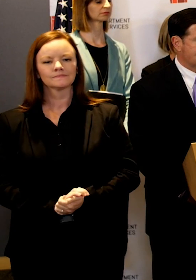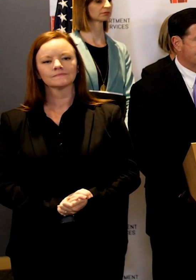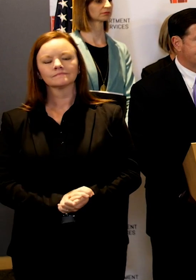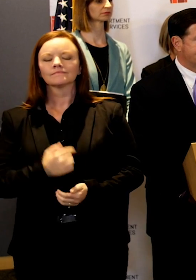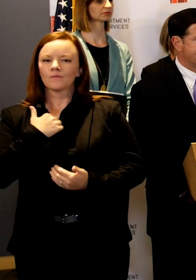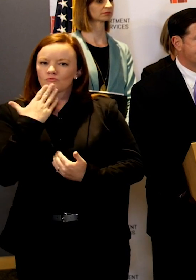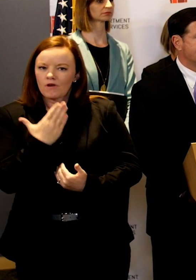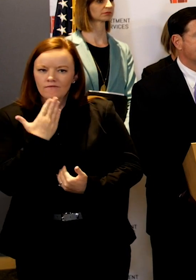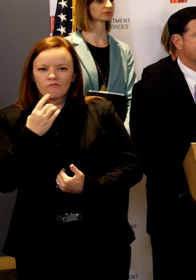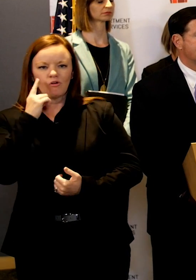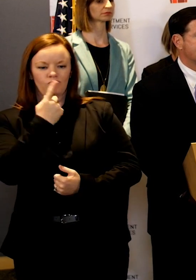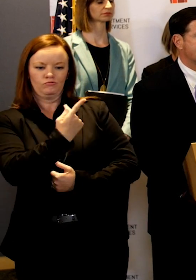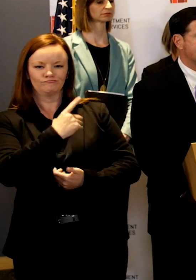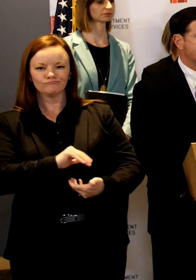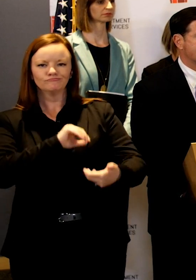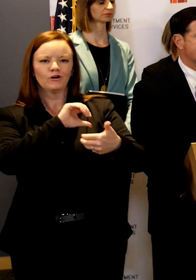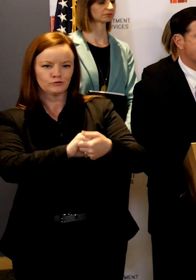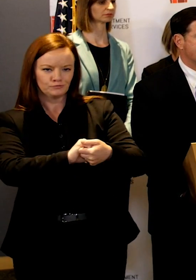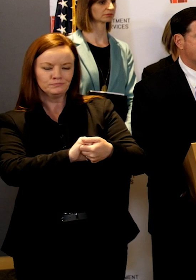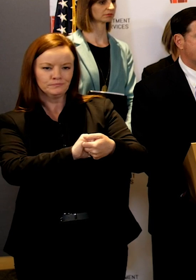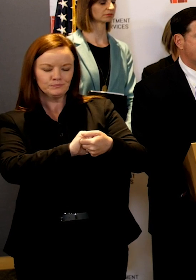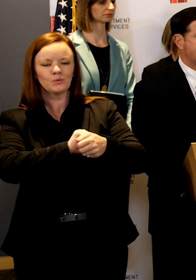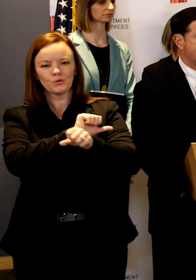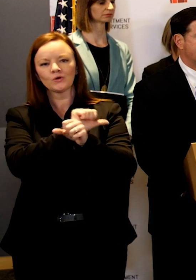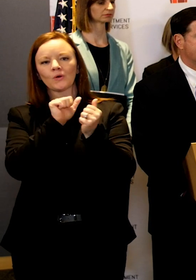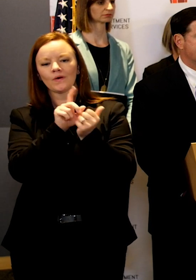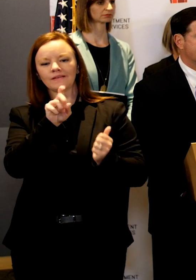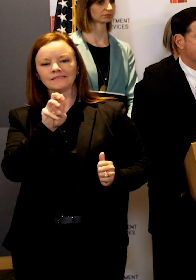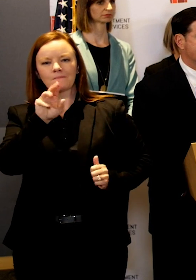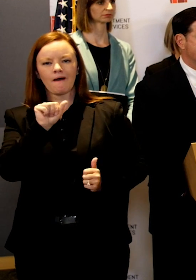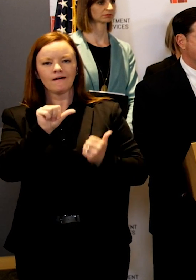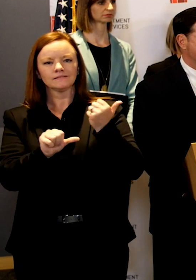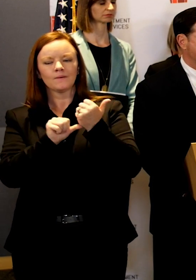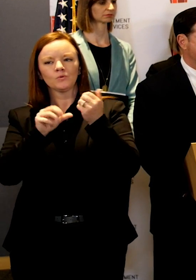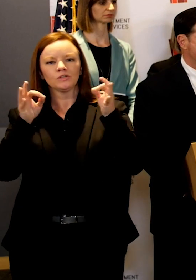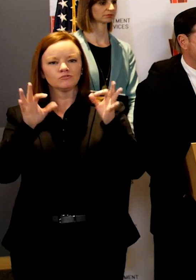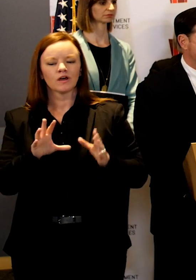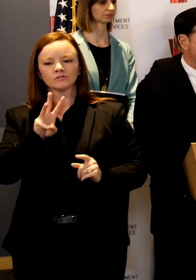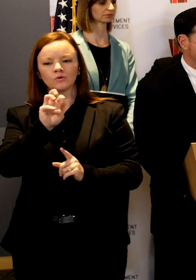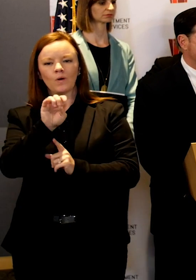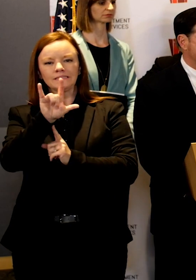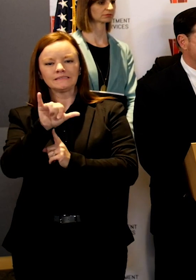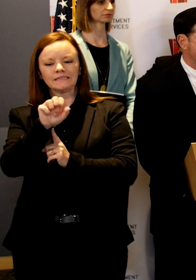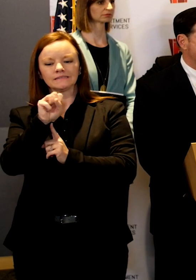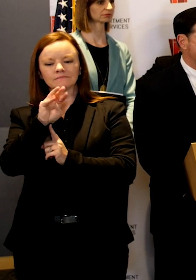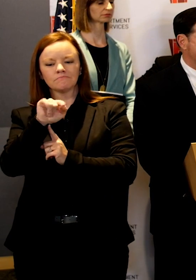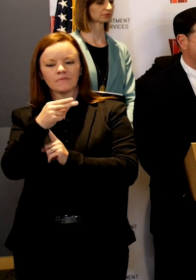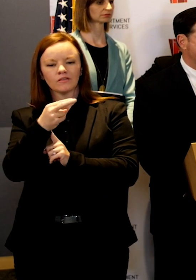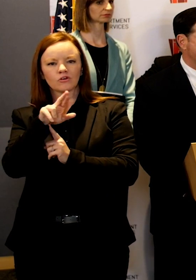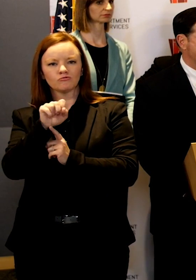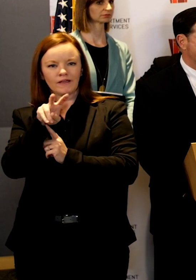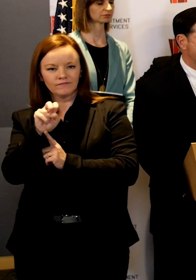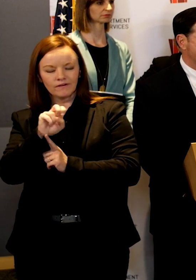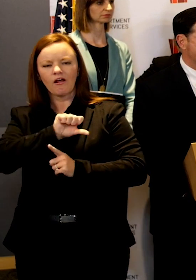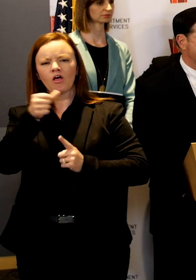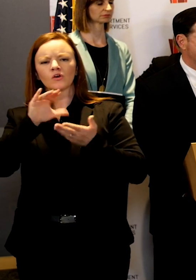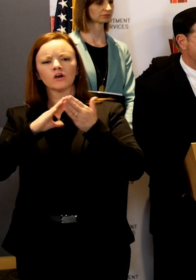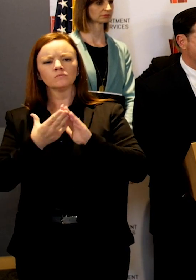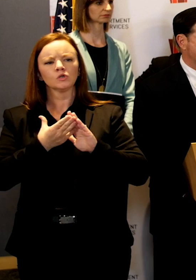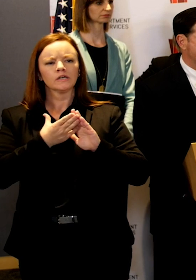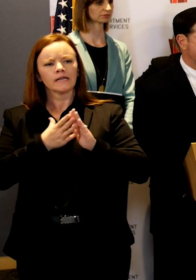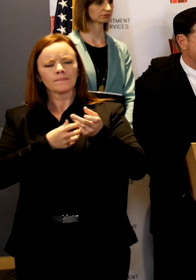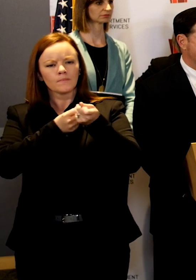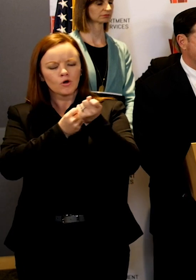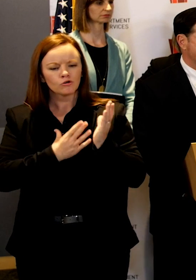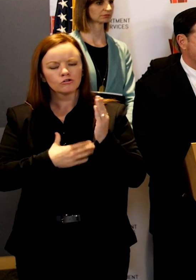I'm grateful for the partnership we have in working with DEMA Deputy Director Wendy Smith-Reeve and community stakeholders, including